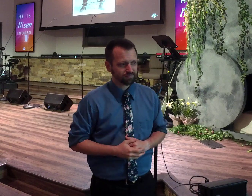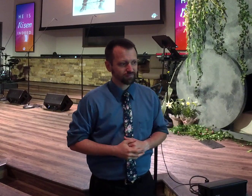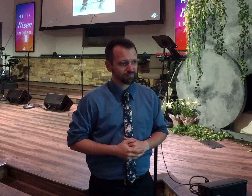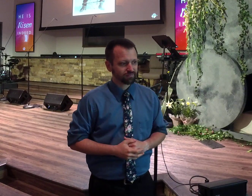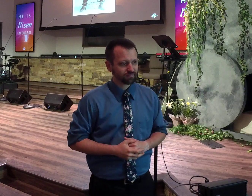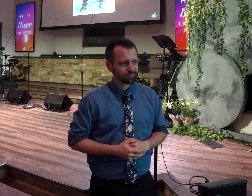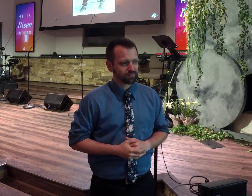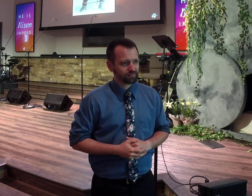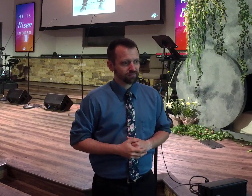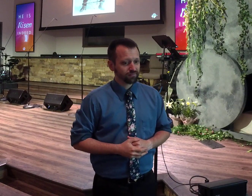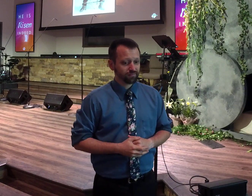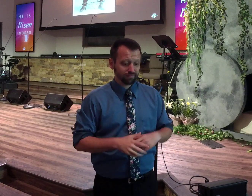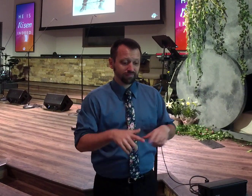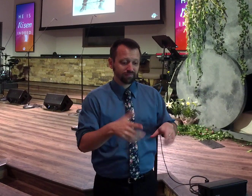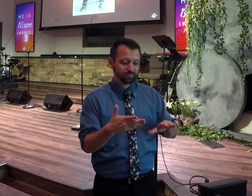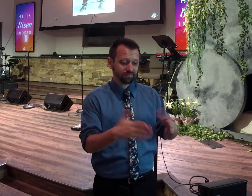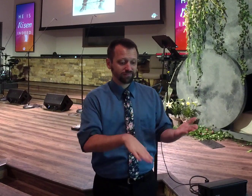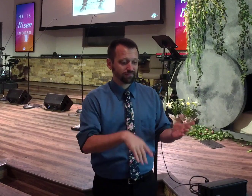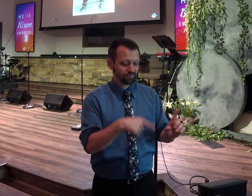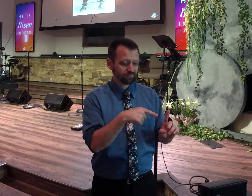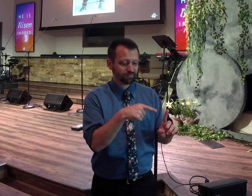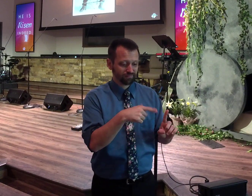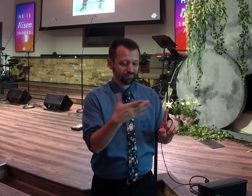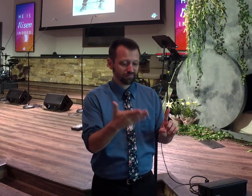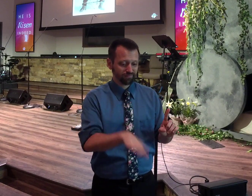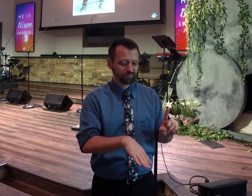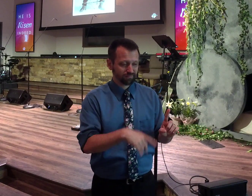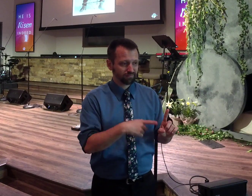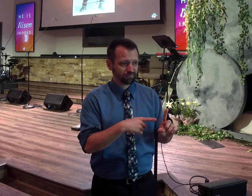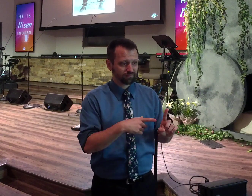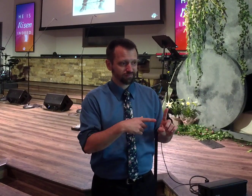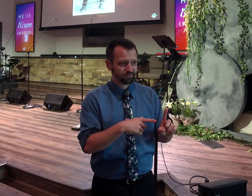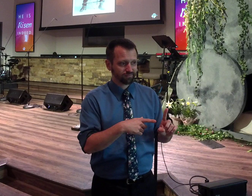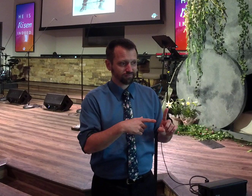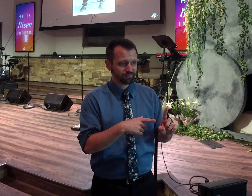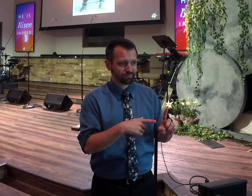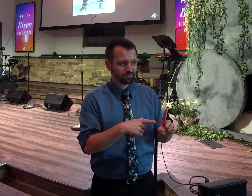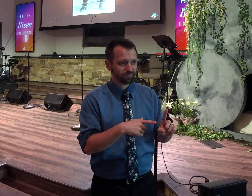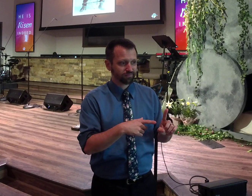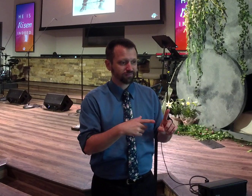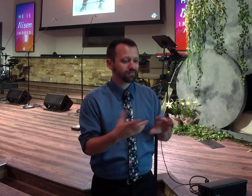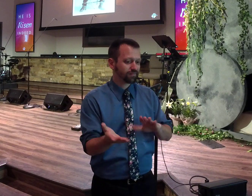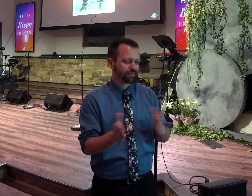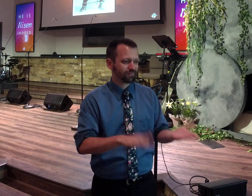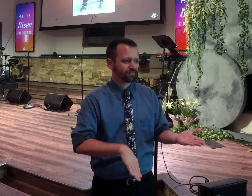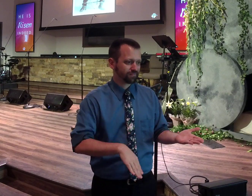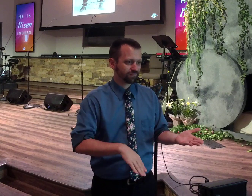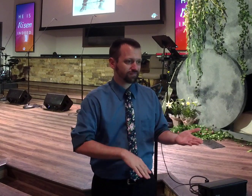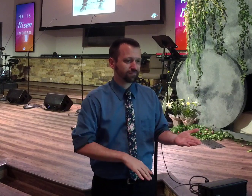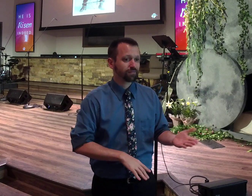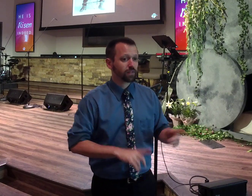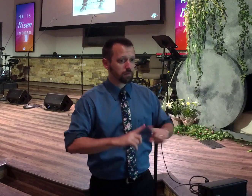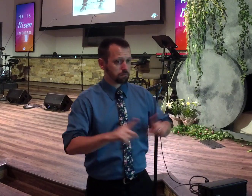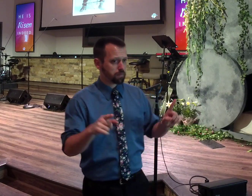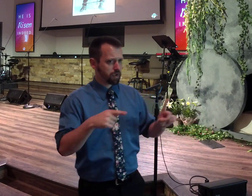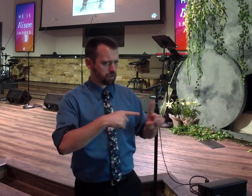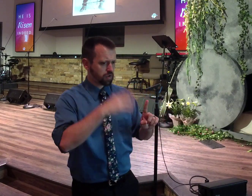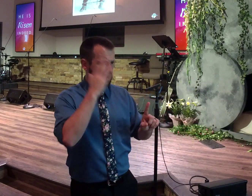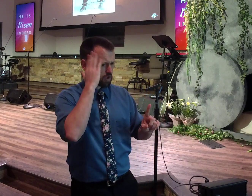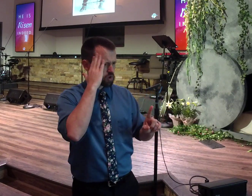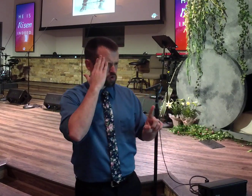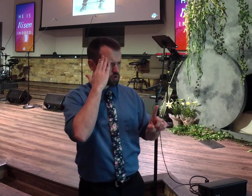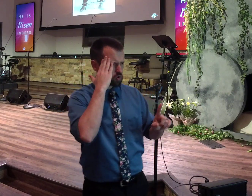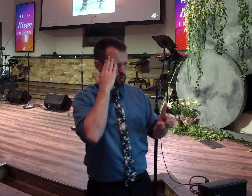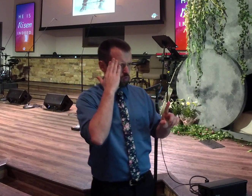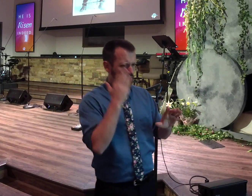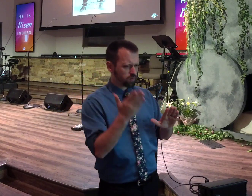death laid its hands on Harry Houdini and put him in the grave. But Harry Houdini knew he was going to die, and